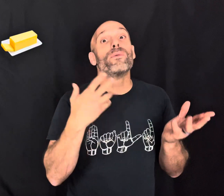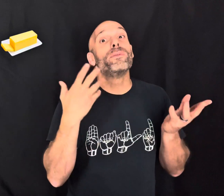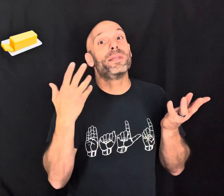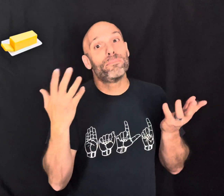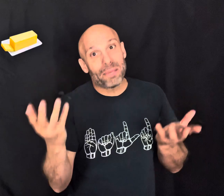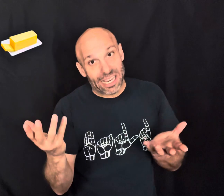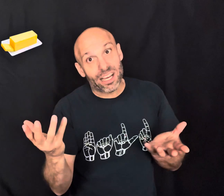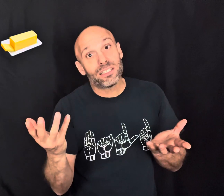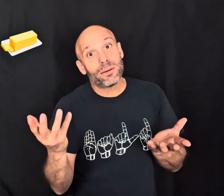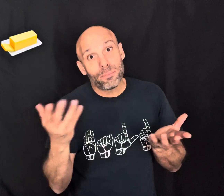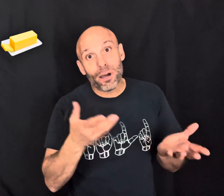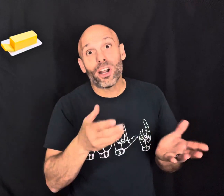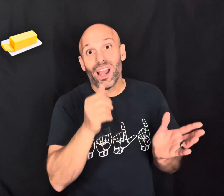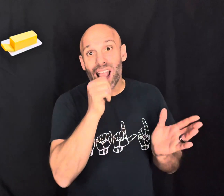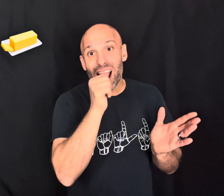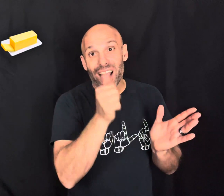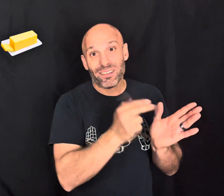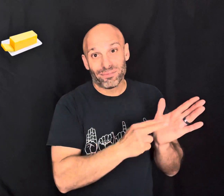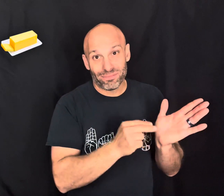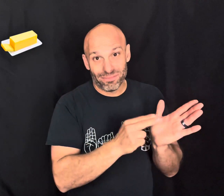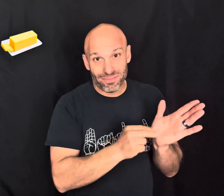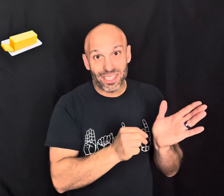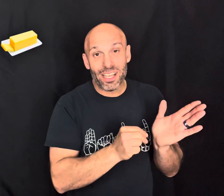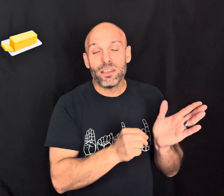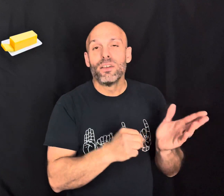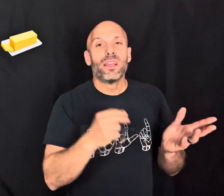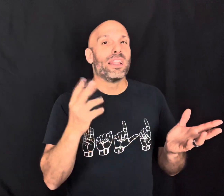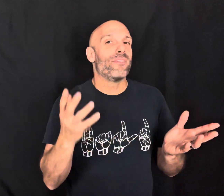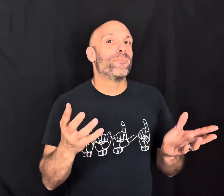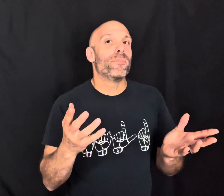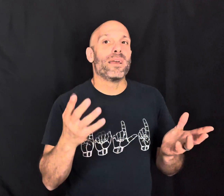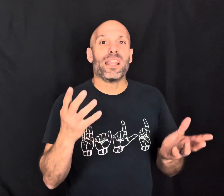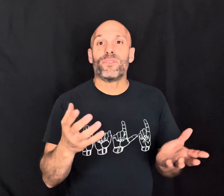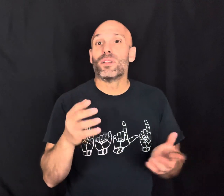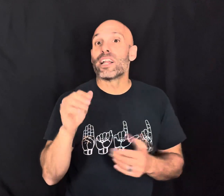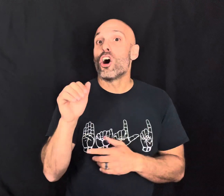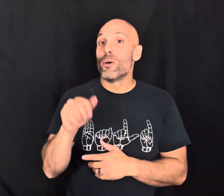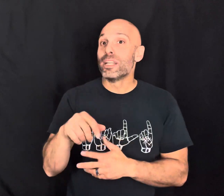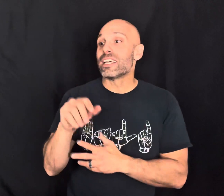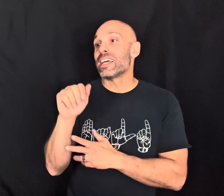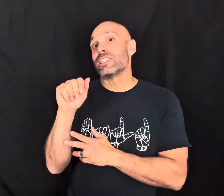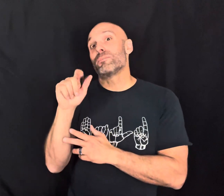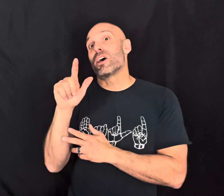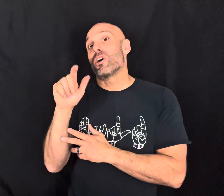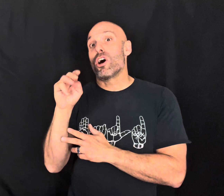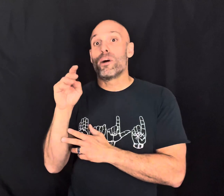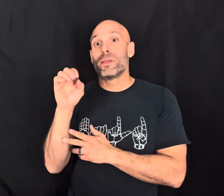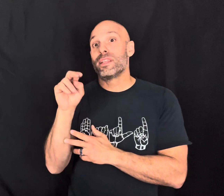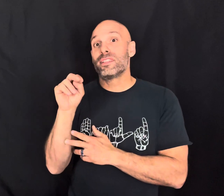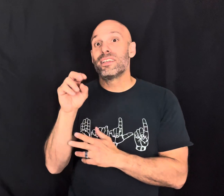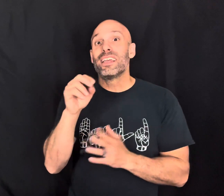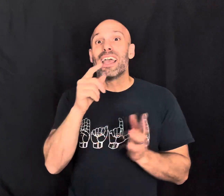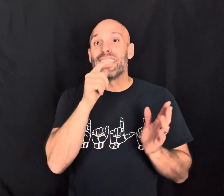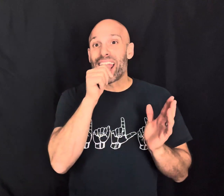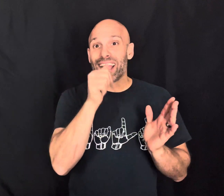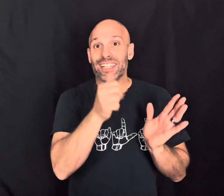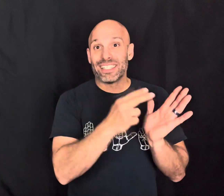be peanut butter. Okay, and if you like almonds, and I spell almond and then sign